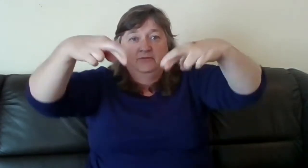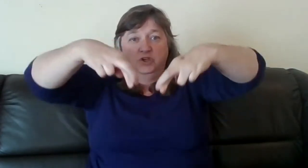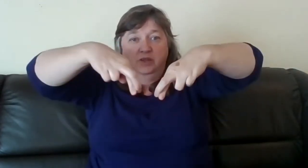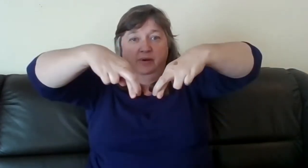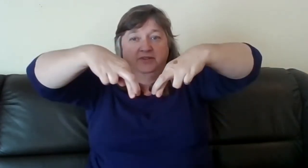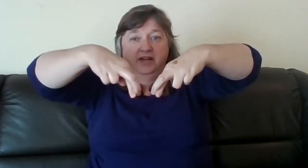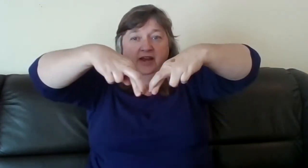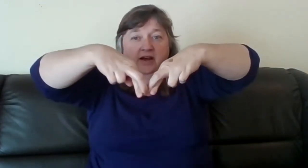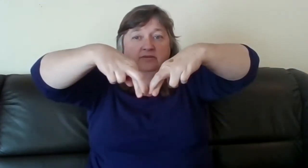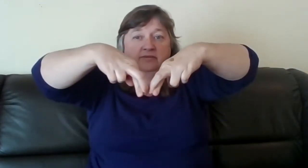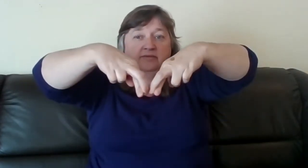turn them upside down,